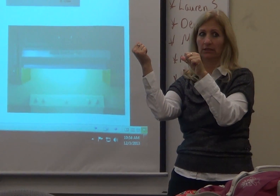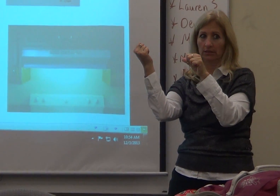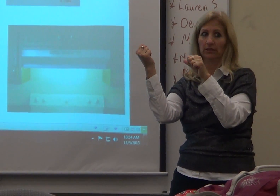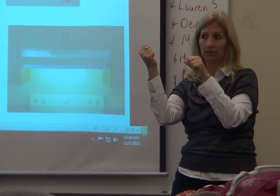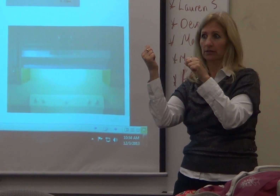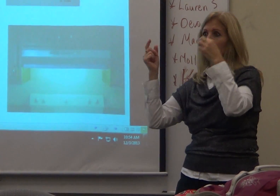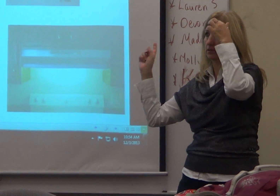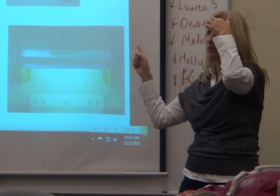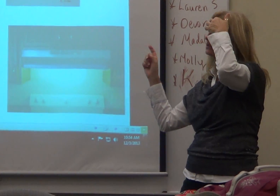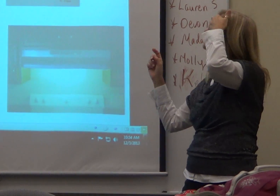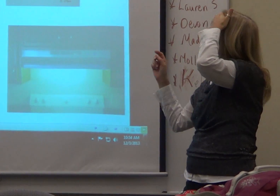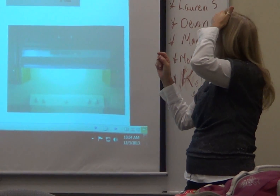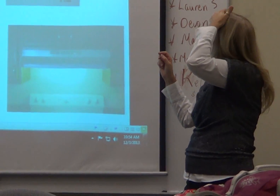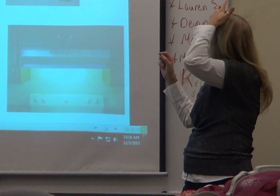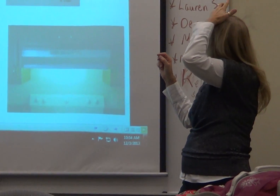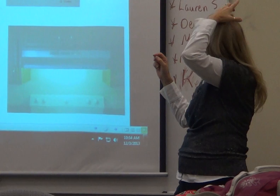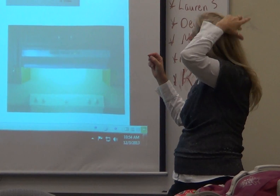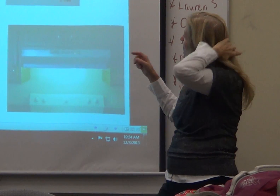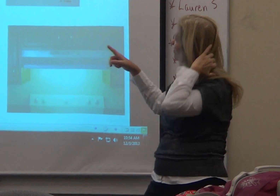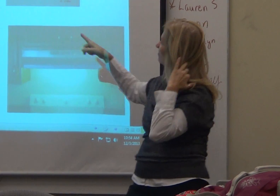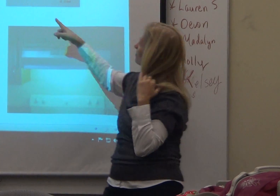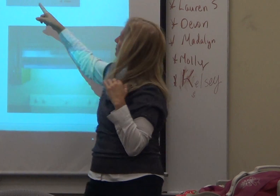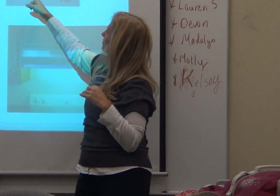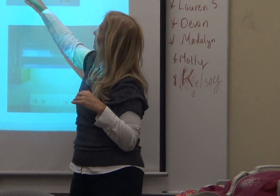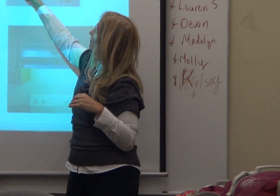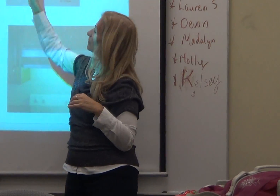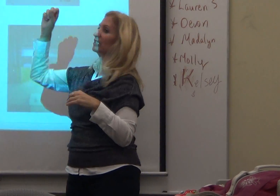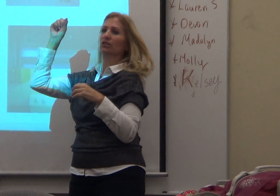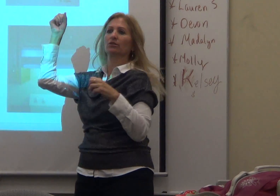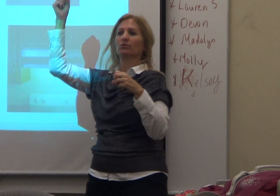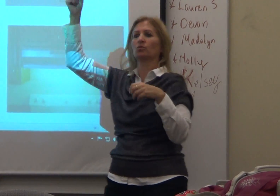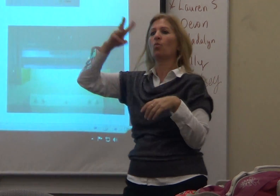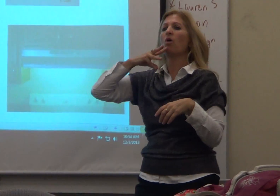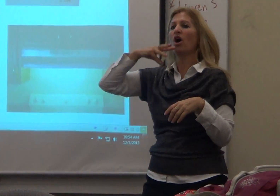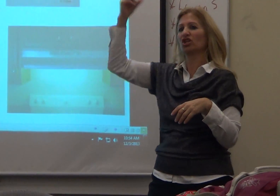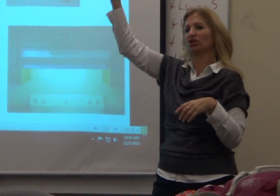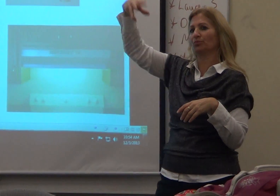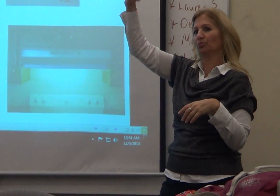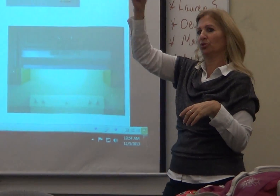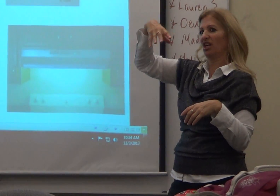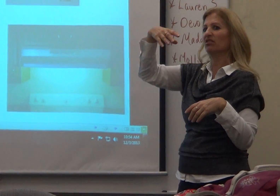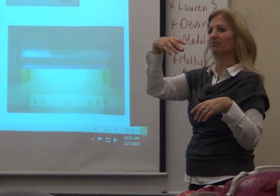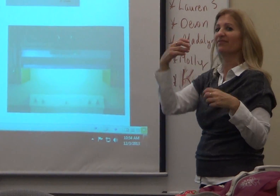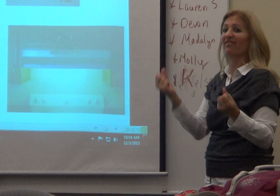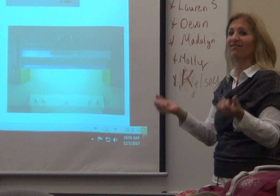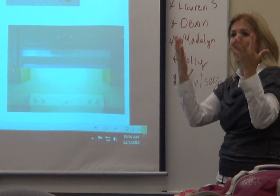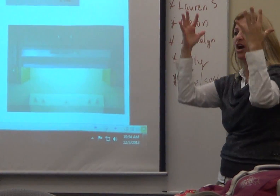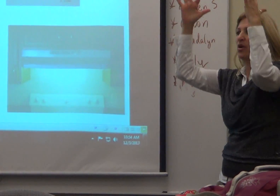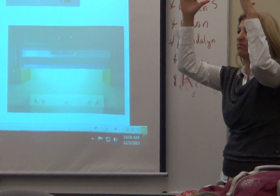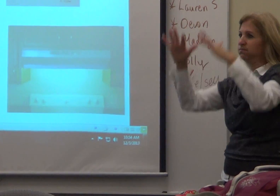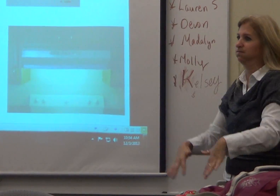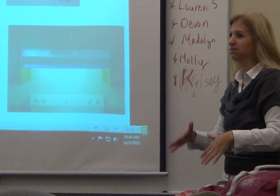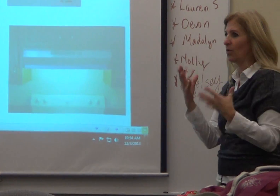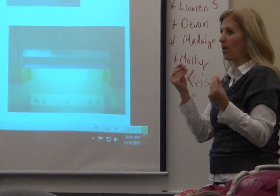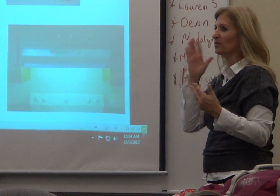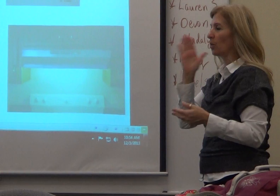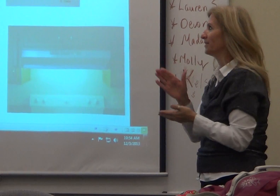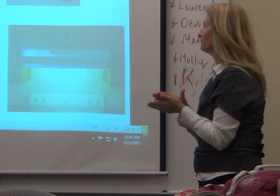and the hallways. The strobe light flashes so everyone knows that they need to evacuate if something is